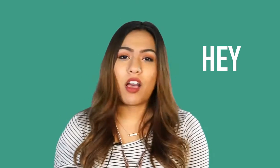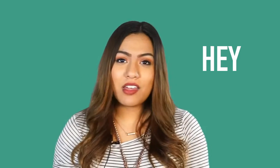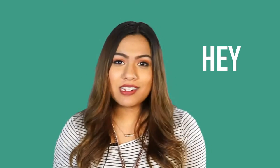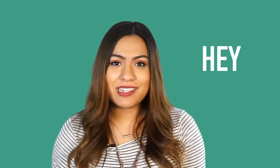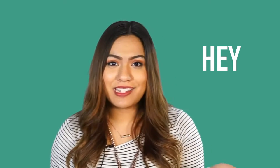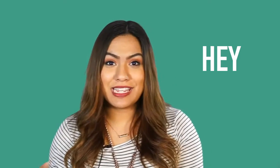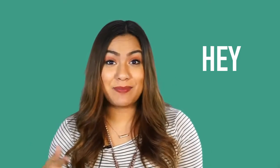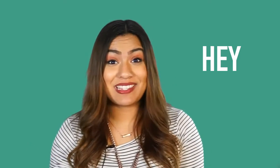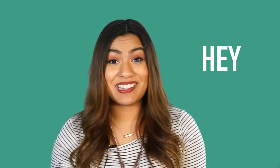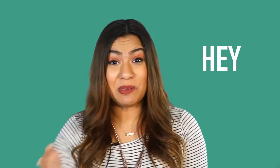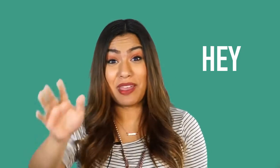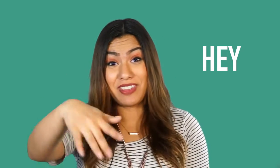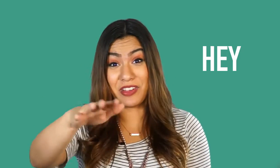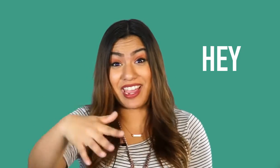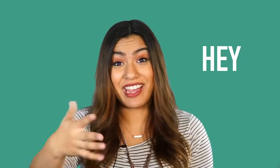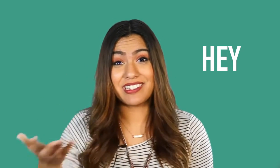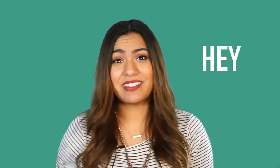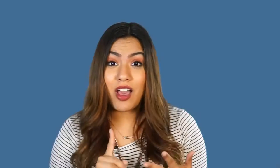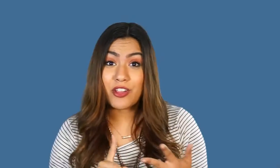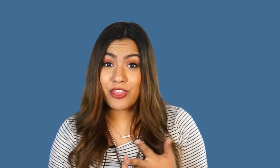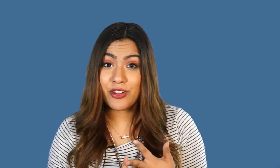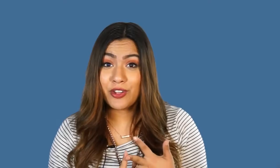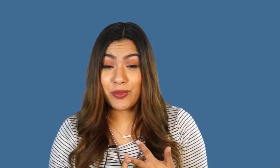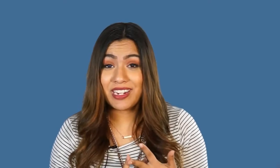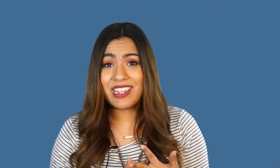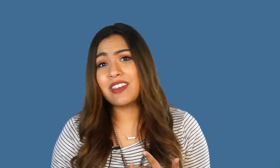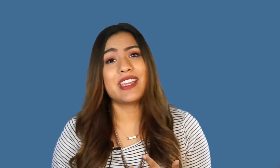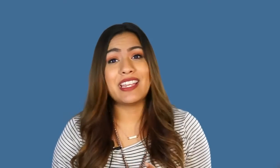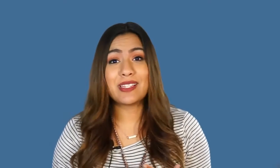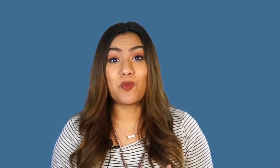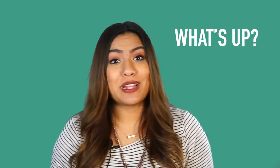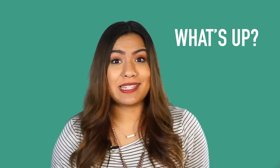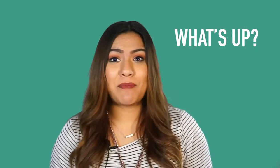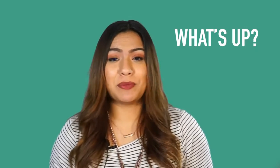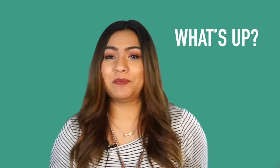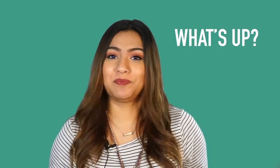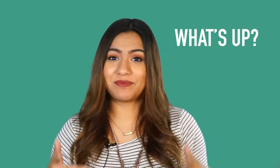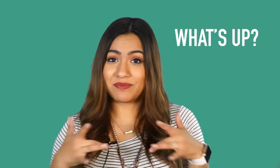All it is basically waving your hand. Our third greeting is what's up.